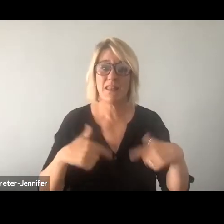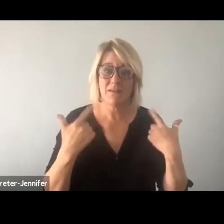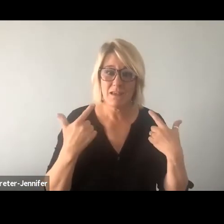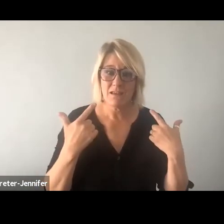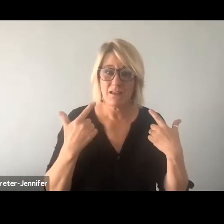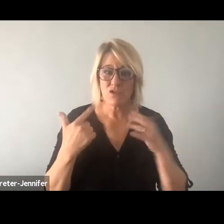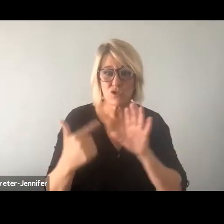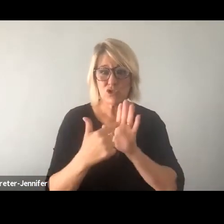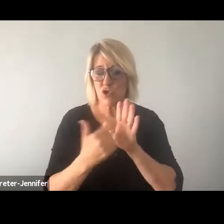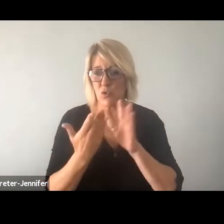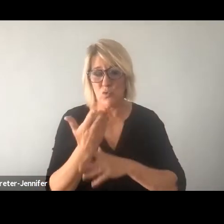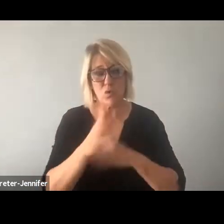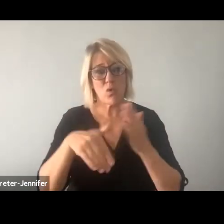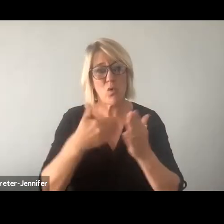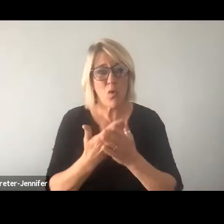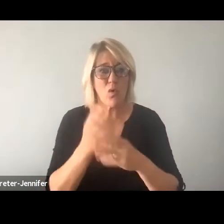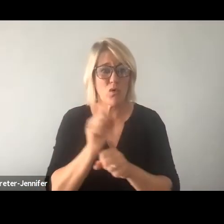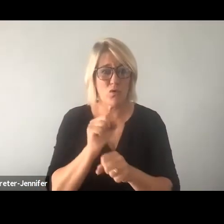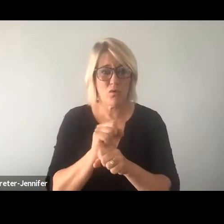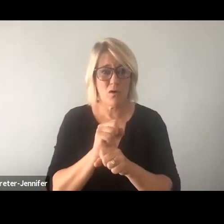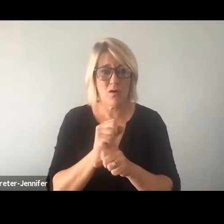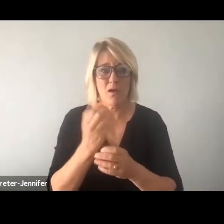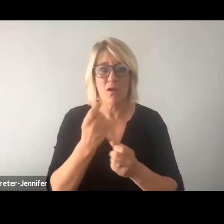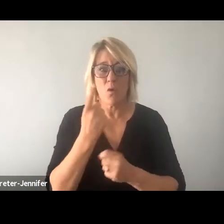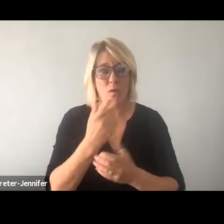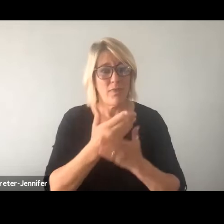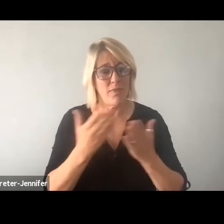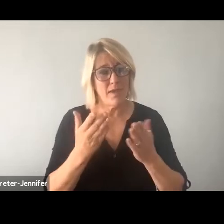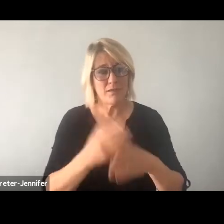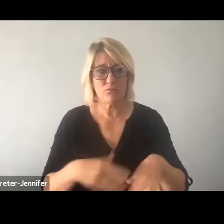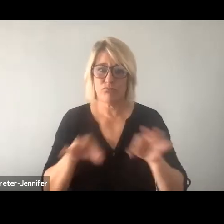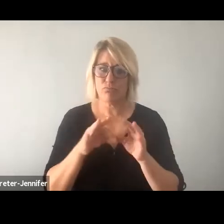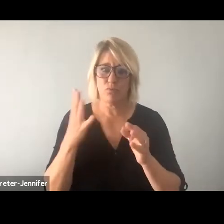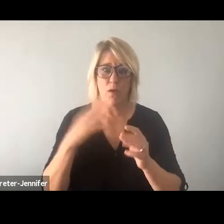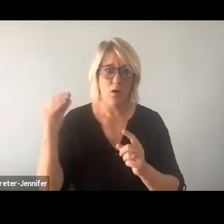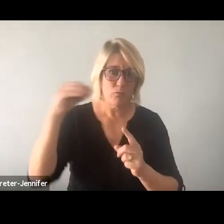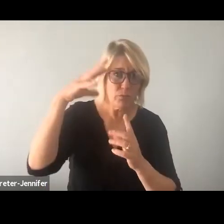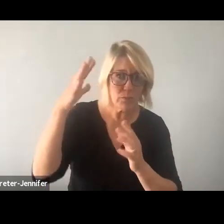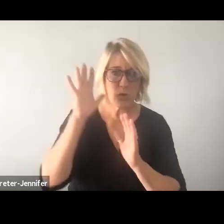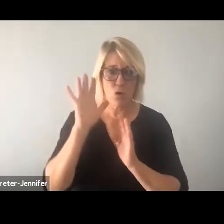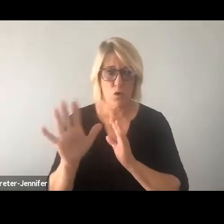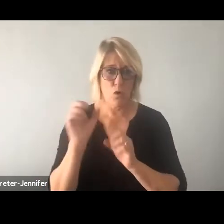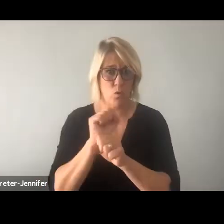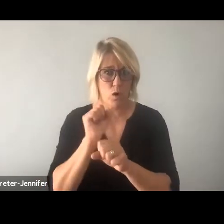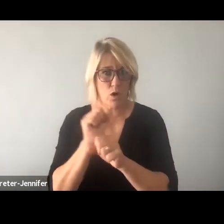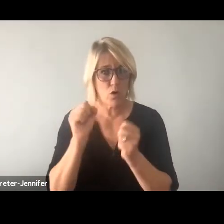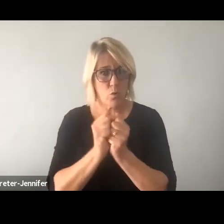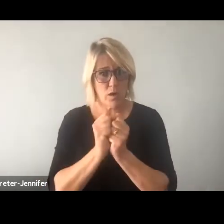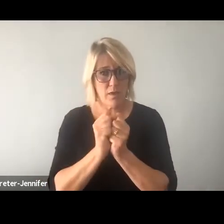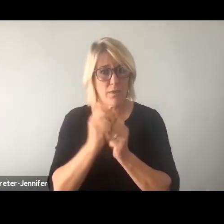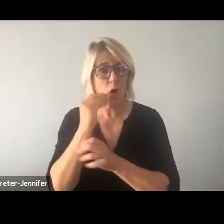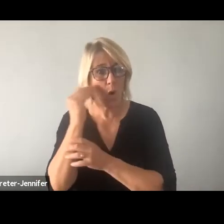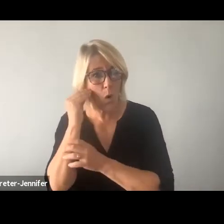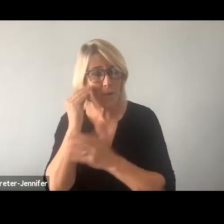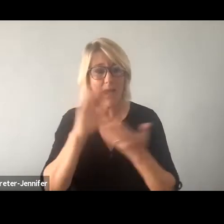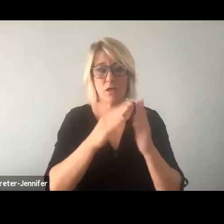career. A couple of things that really jump out to me as I've watched her over the years has been her work in the realm of home and